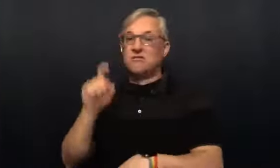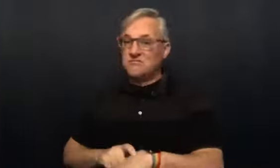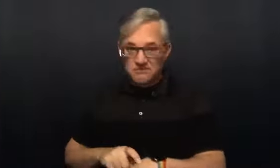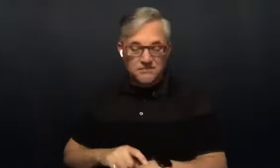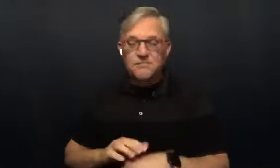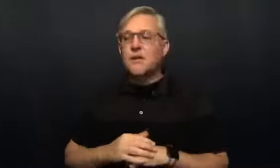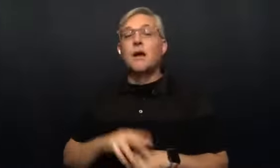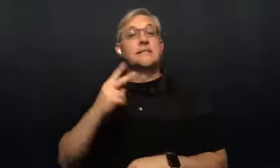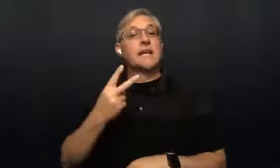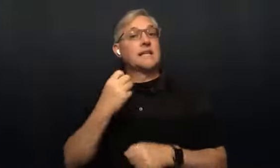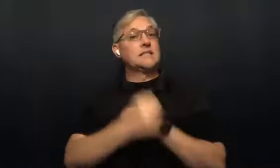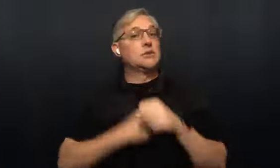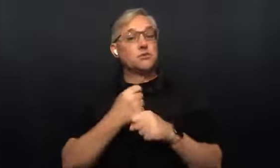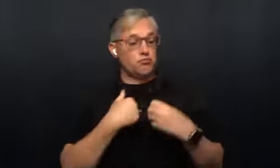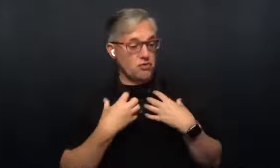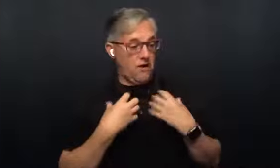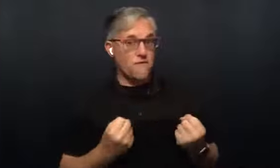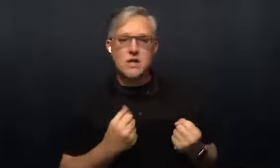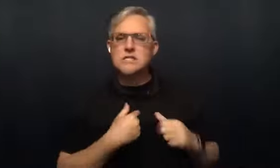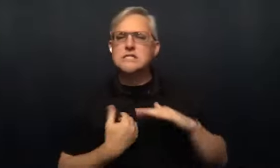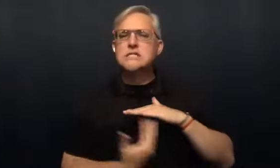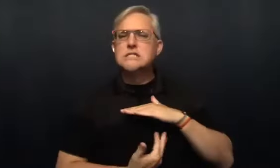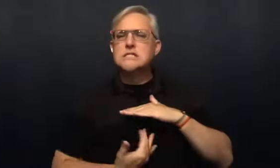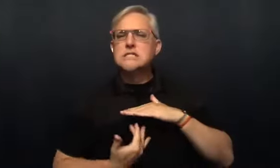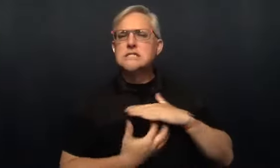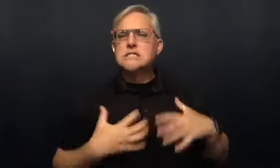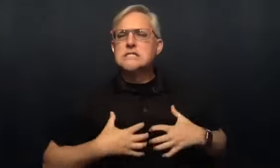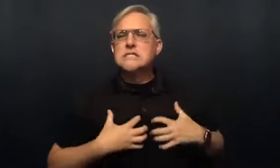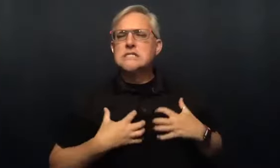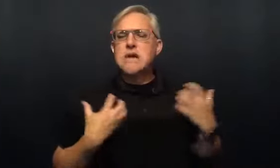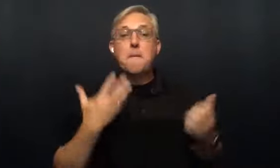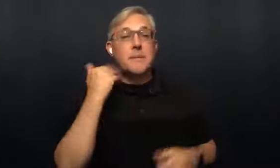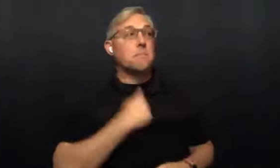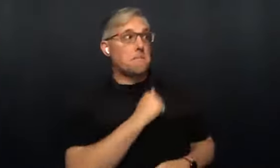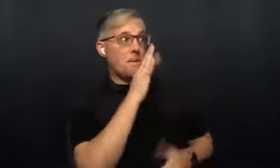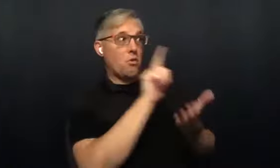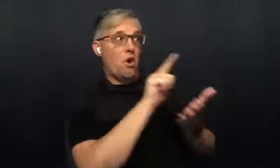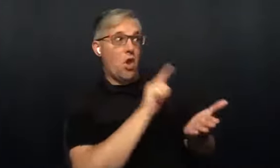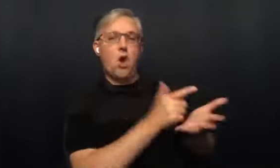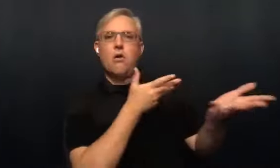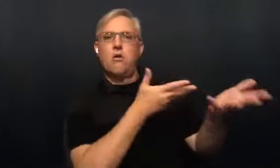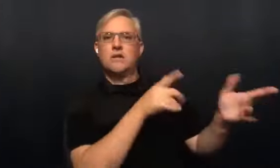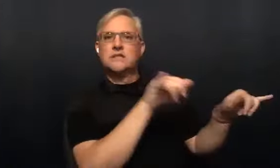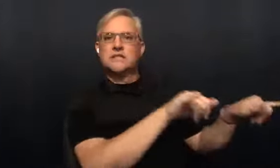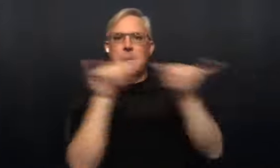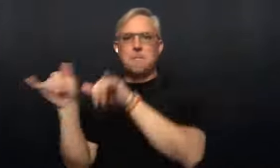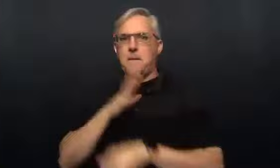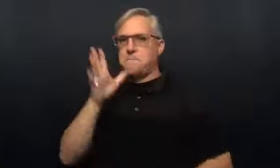recovery, all this anger and rage started to come up because my mother-in-law was treating me like my mother. And I have an unbelievable ability to dissociate